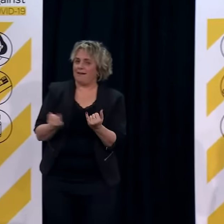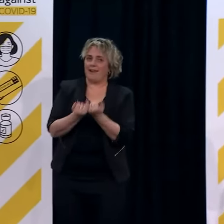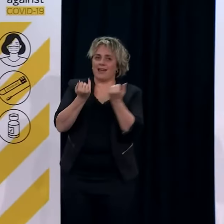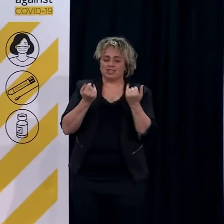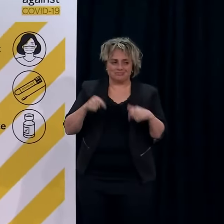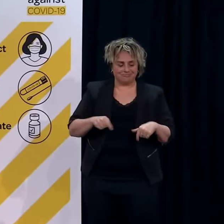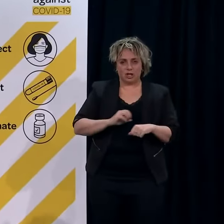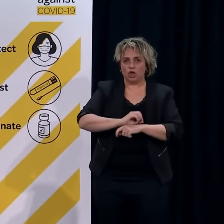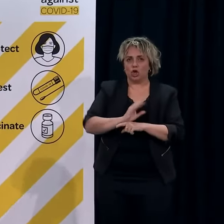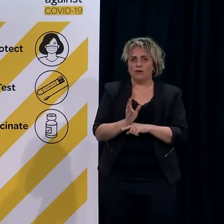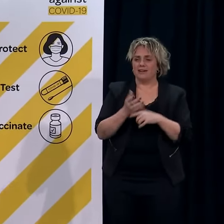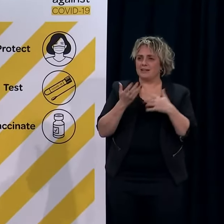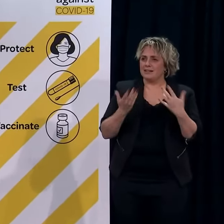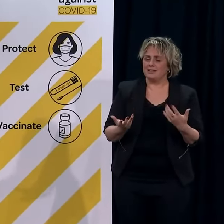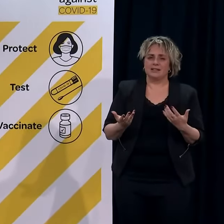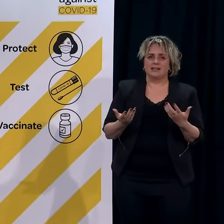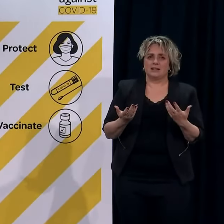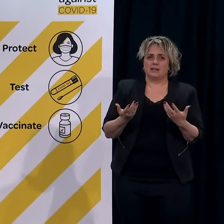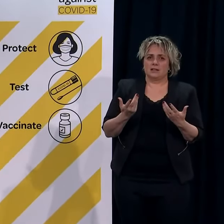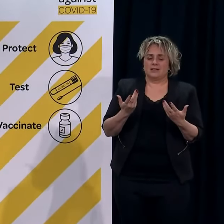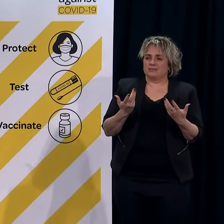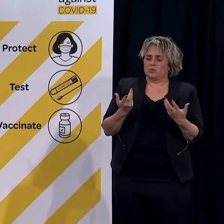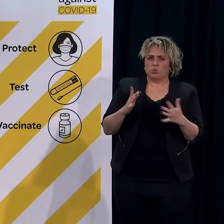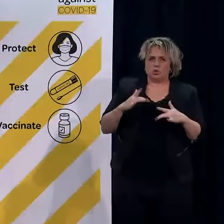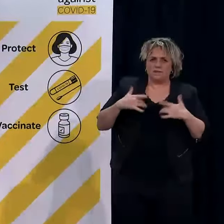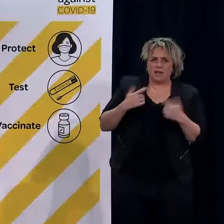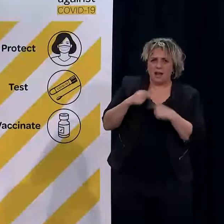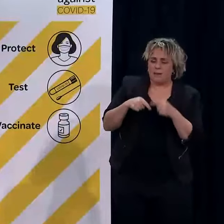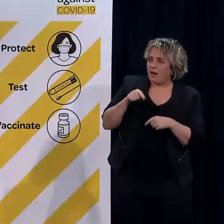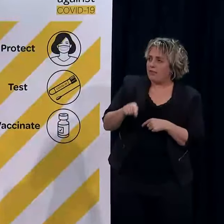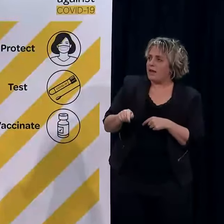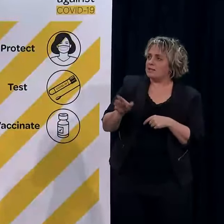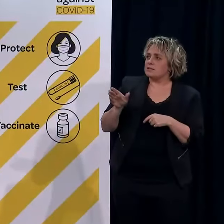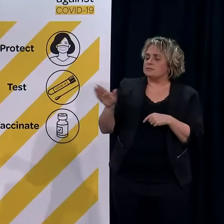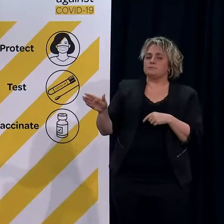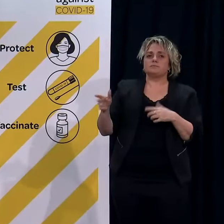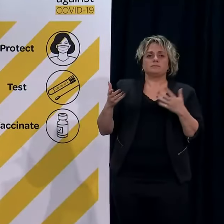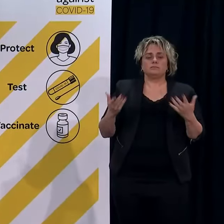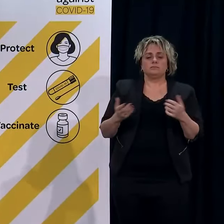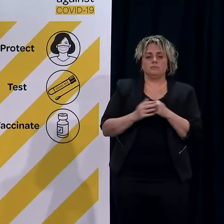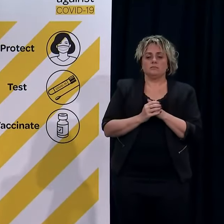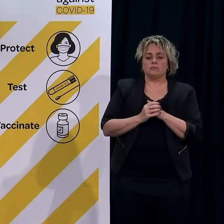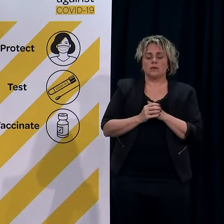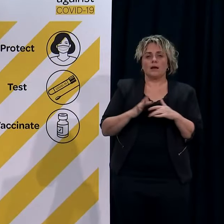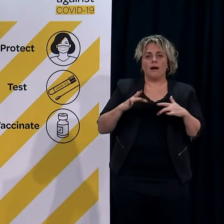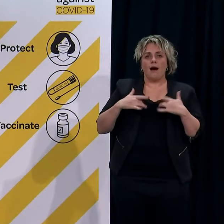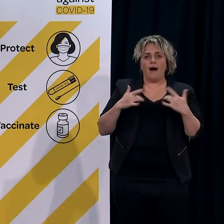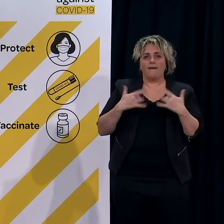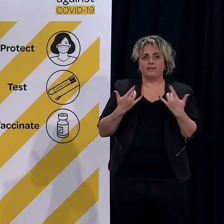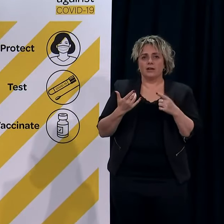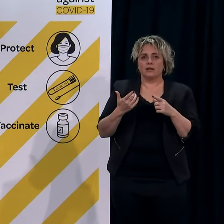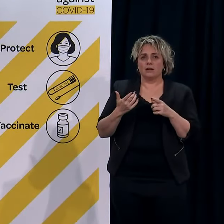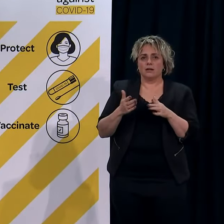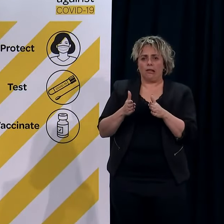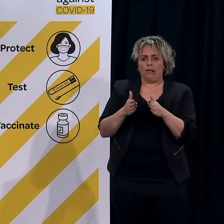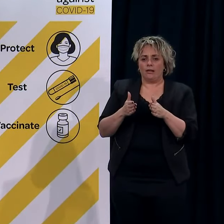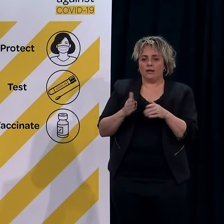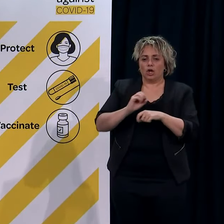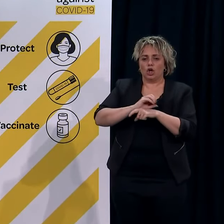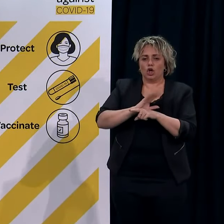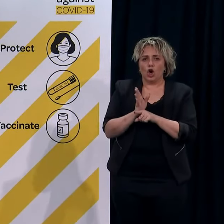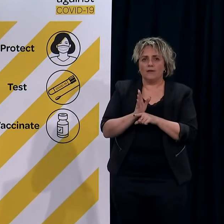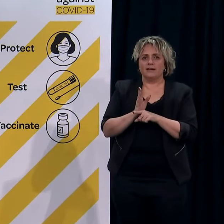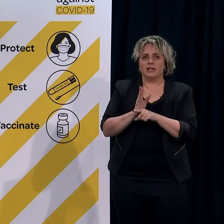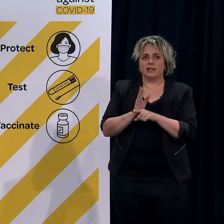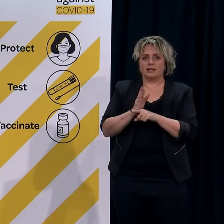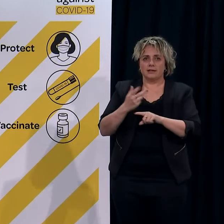this be to our battle against COVID? Look, there's nothing I've seen to suggest that it necessarily would be a setback, but nonetheless, it doesn't make